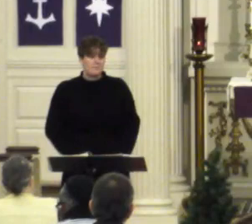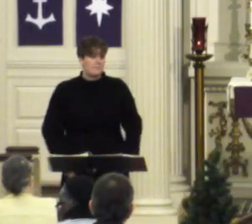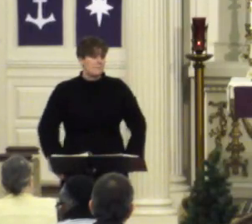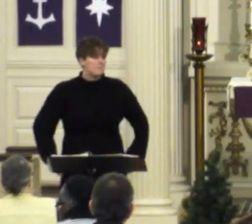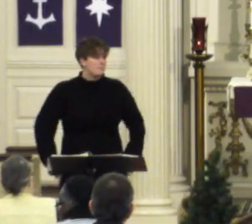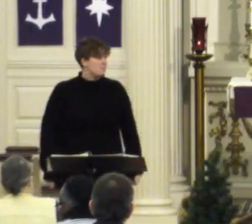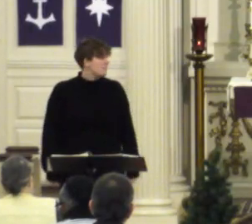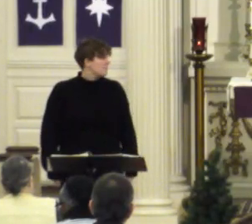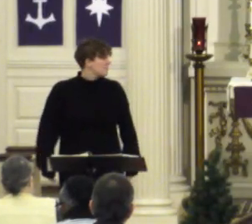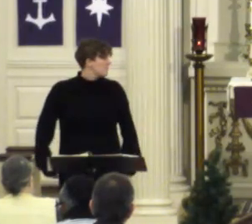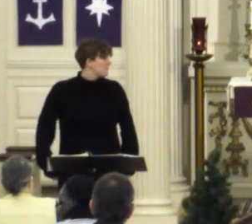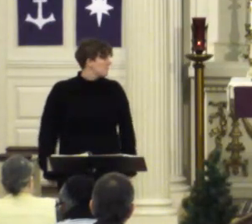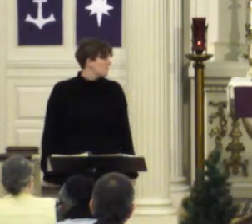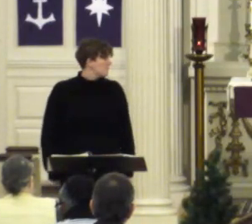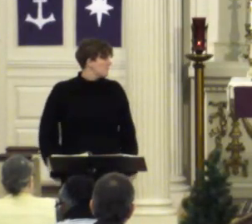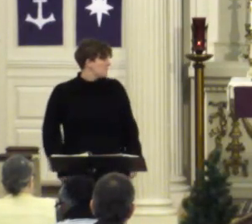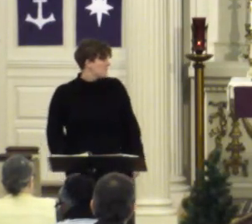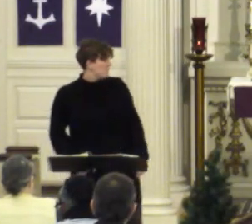Amen.